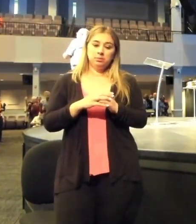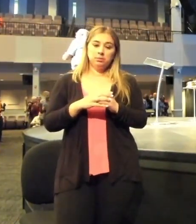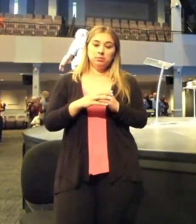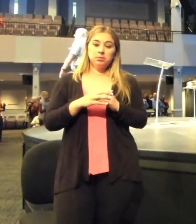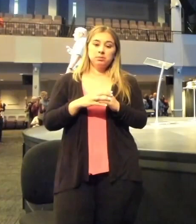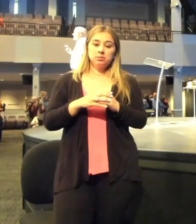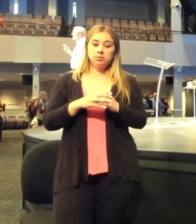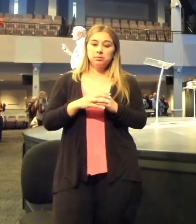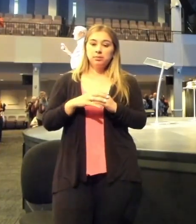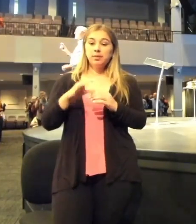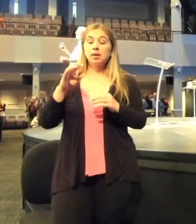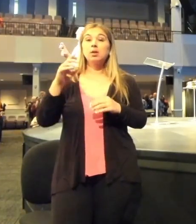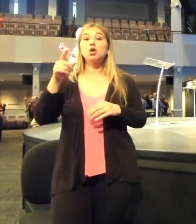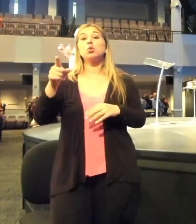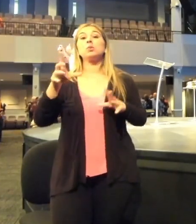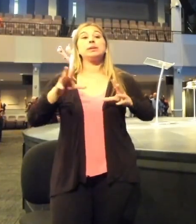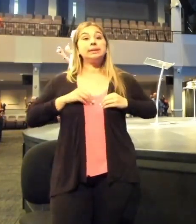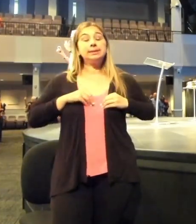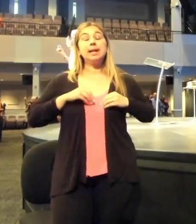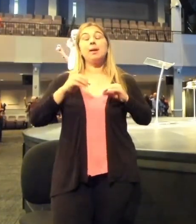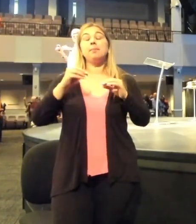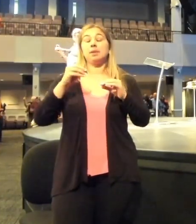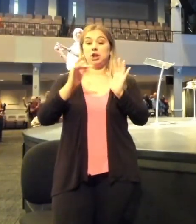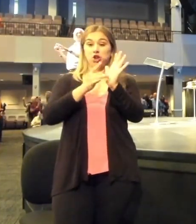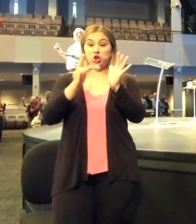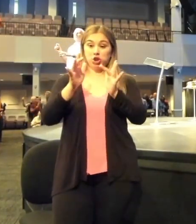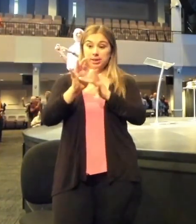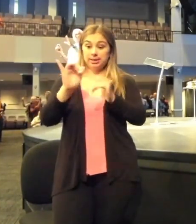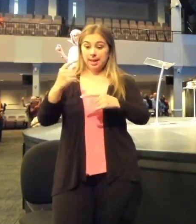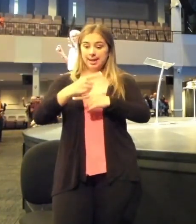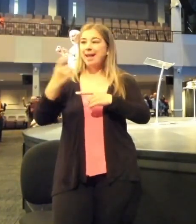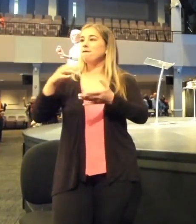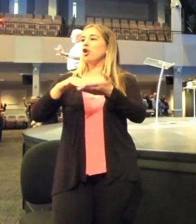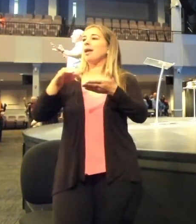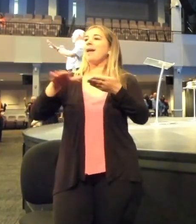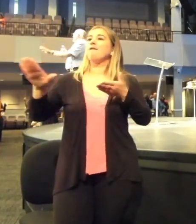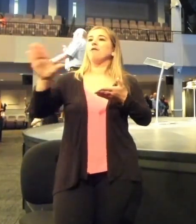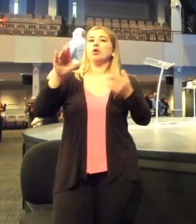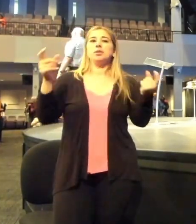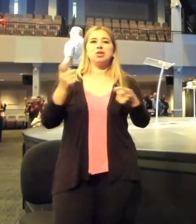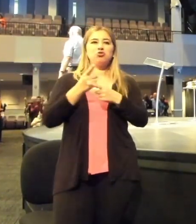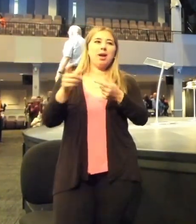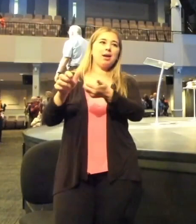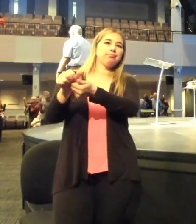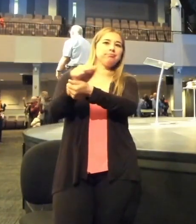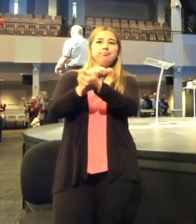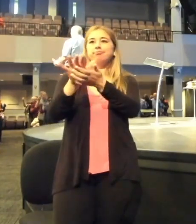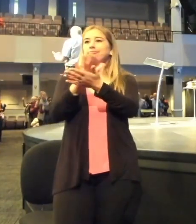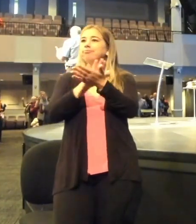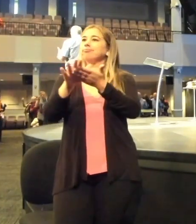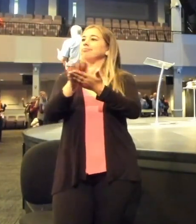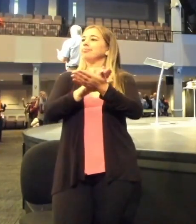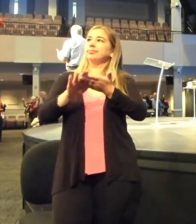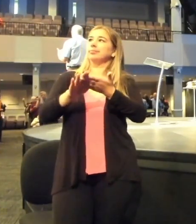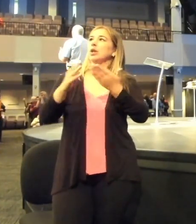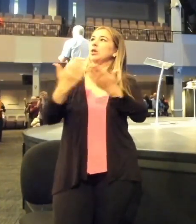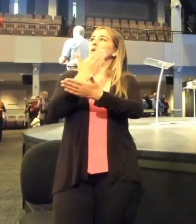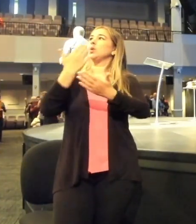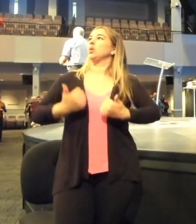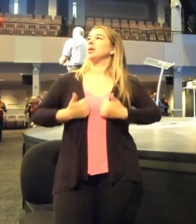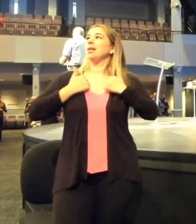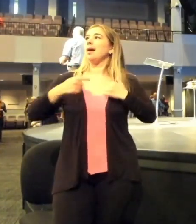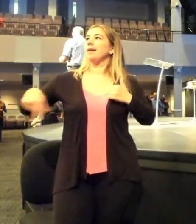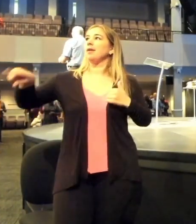On the day that you accepted Jesus as Lord of your life, he forgave you of your sins. It was a washing, a cleansing that came, and a newness of life